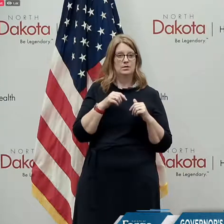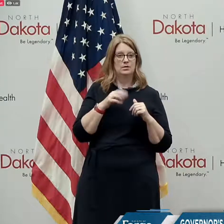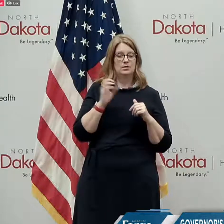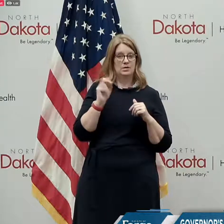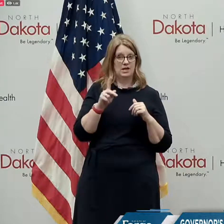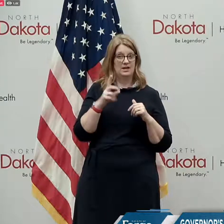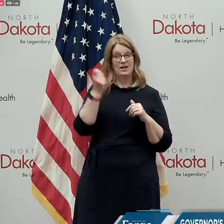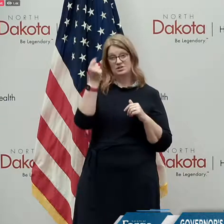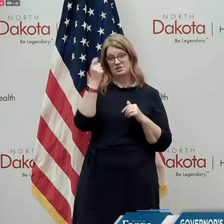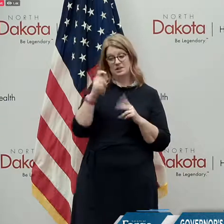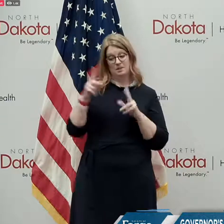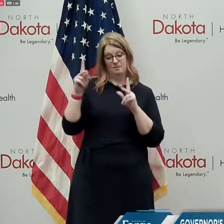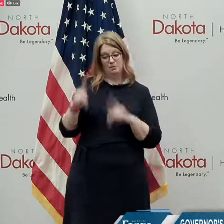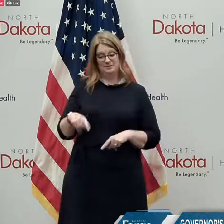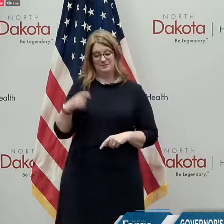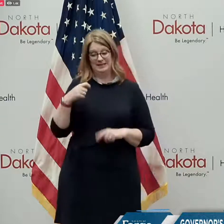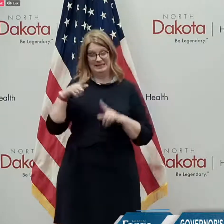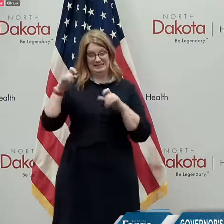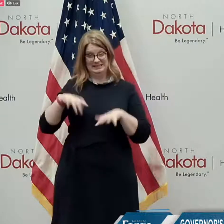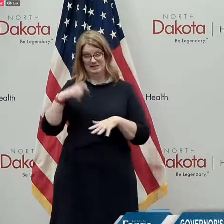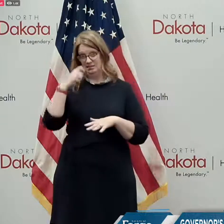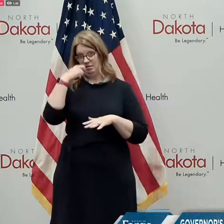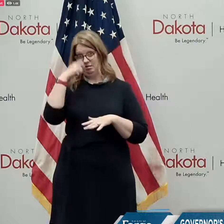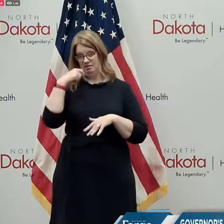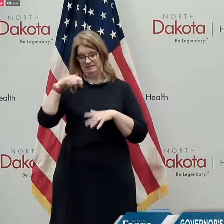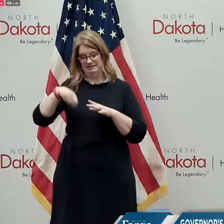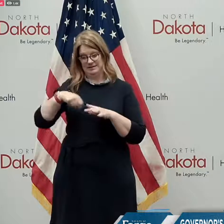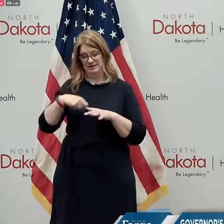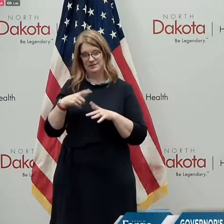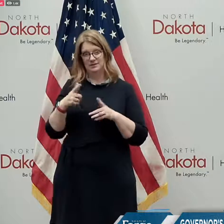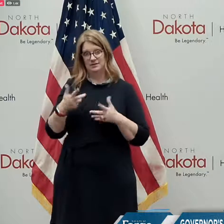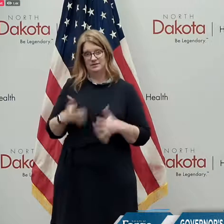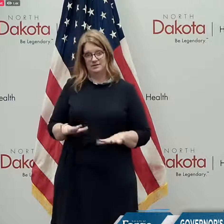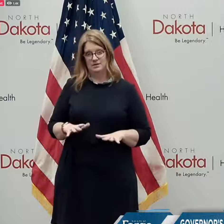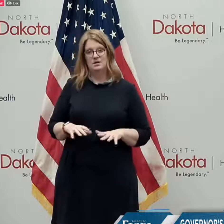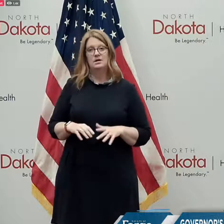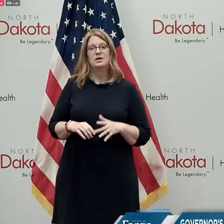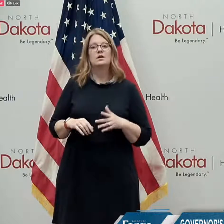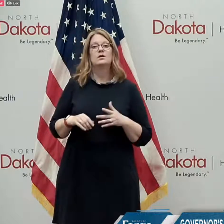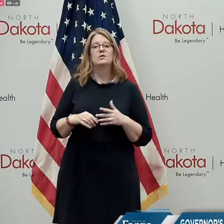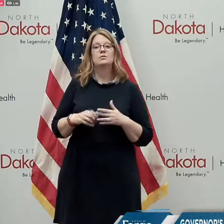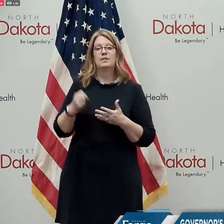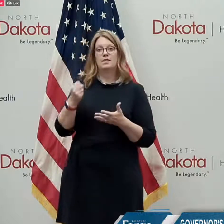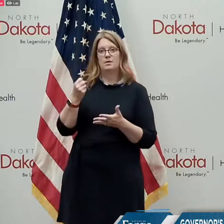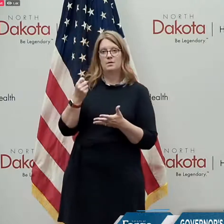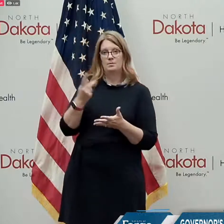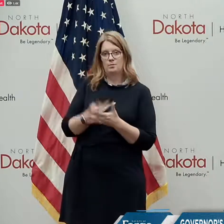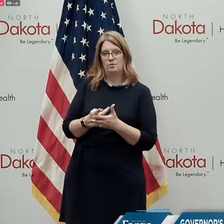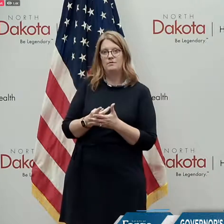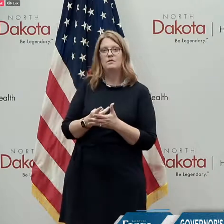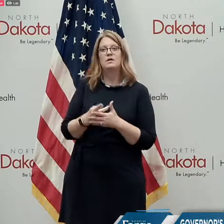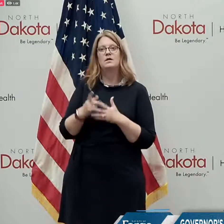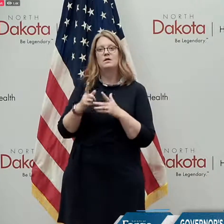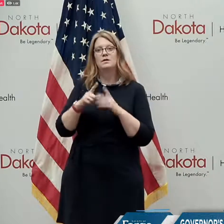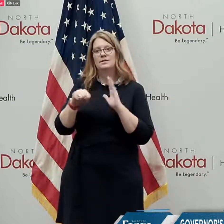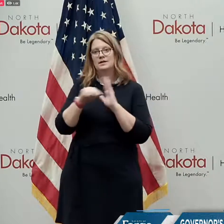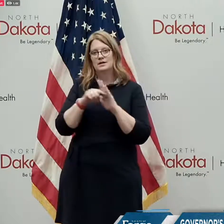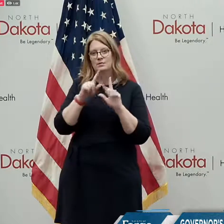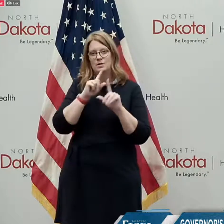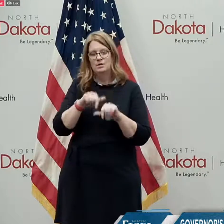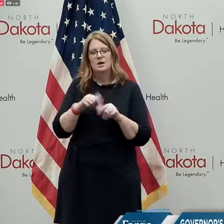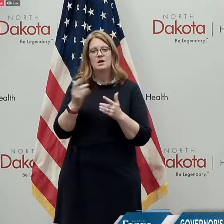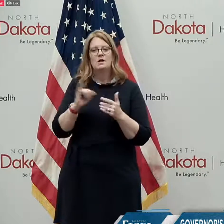give a consent, to be able to deliver their negative results in an automated fashion, either by email